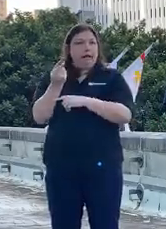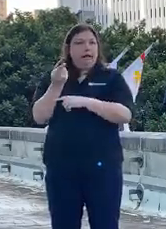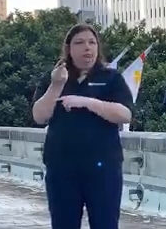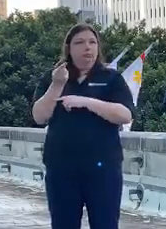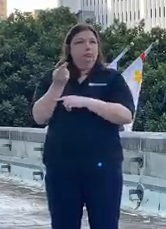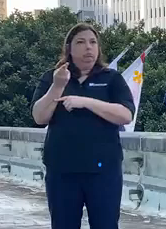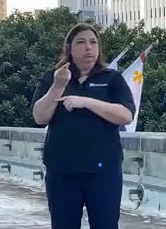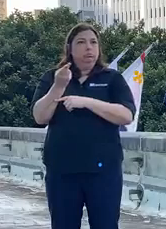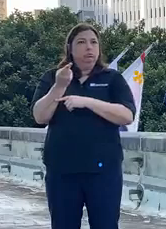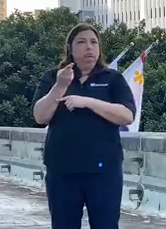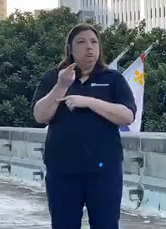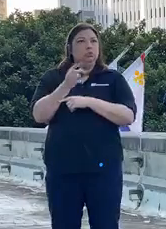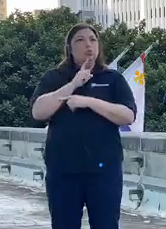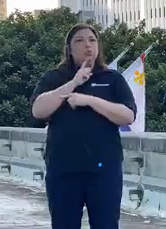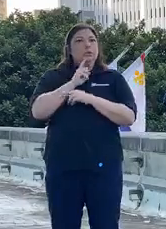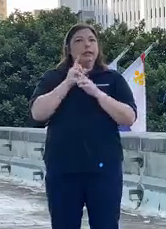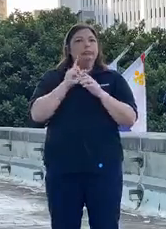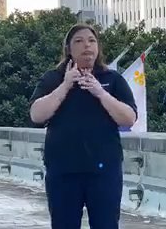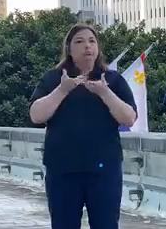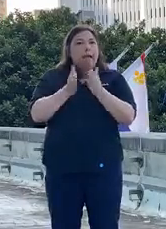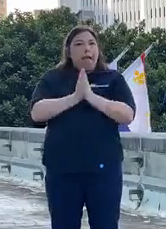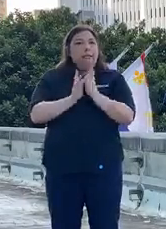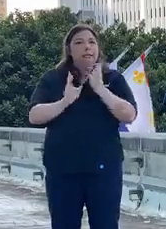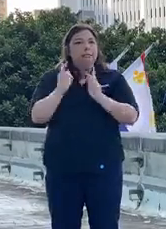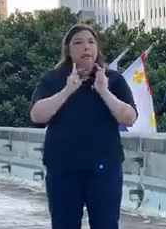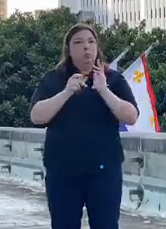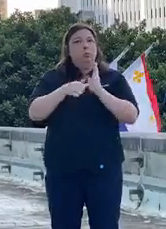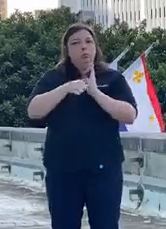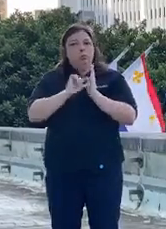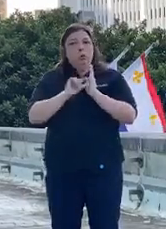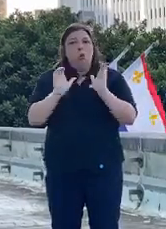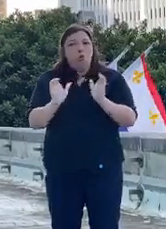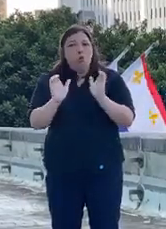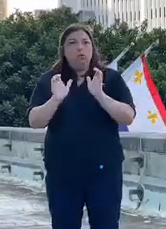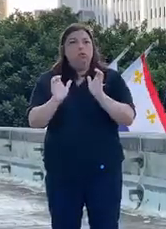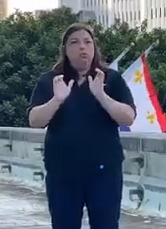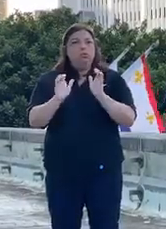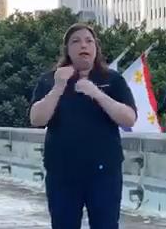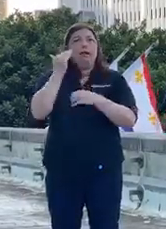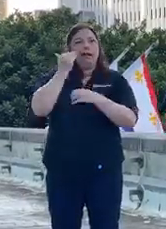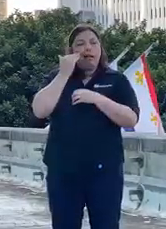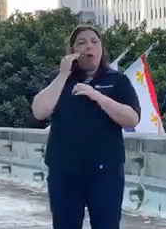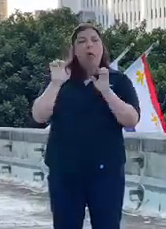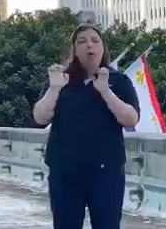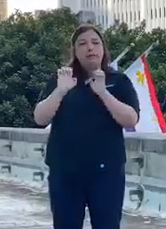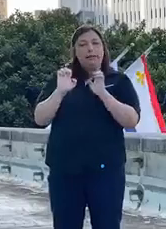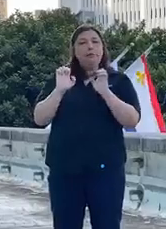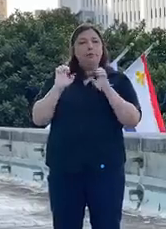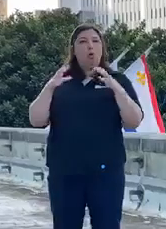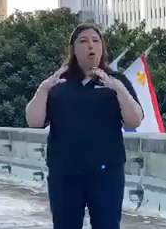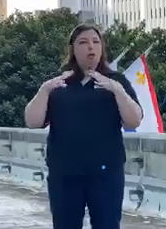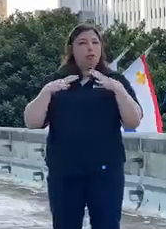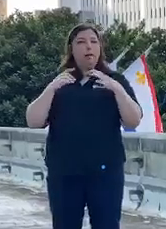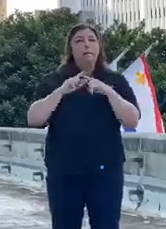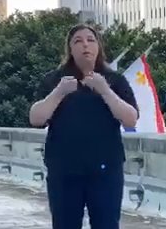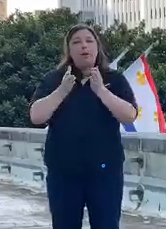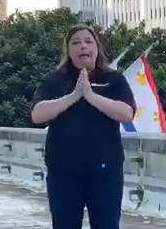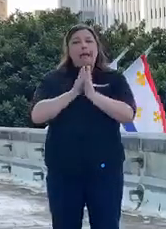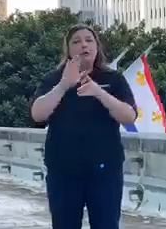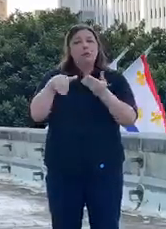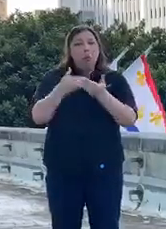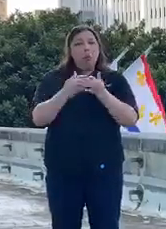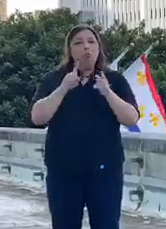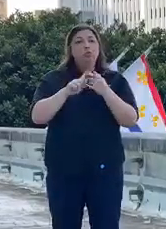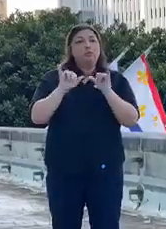and urging people, even though we were faced with Easter holiday, we urged you to stay